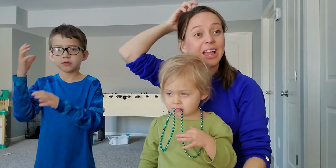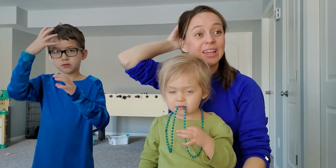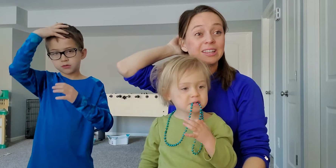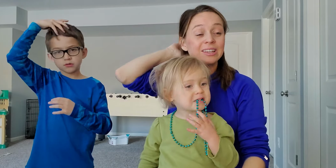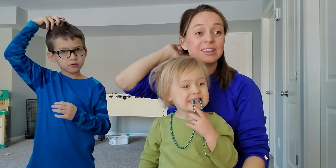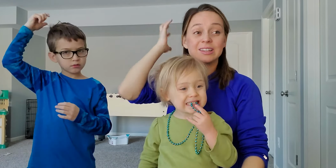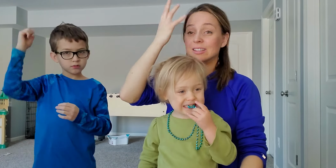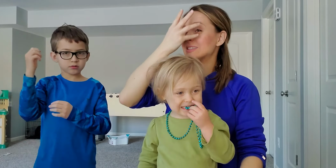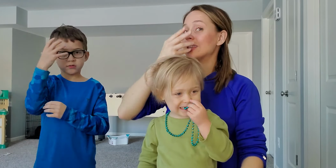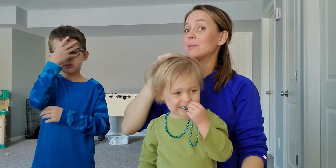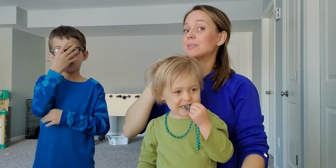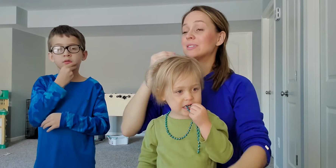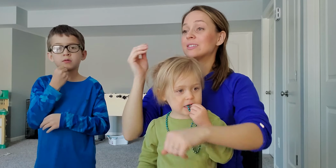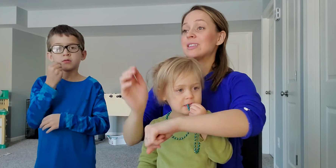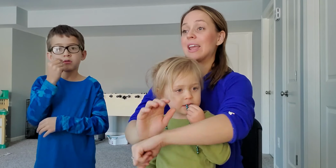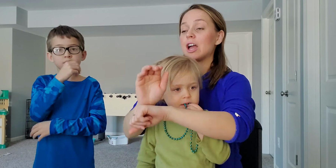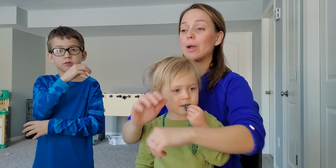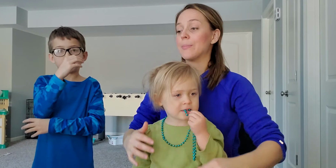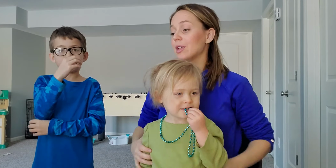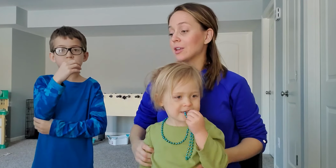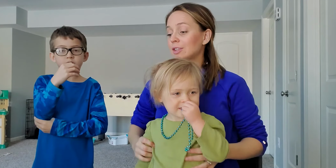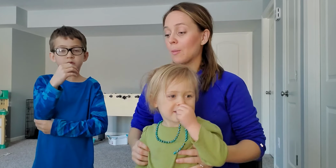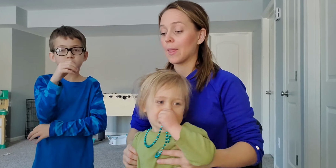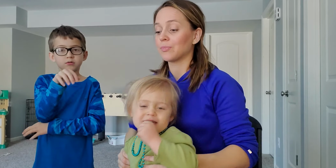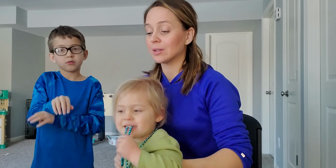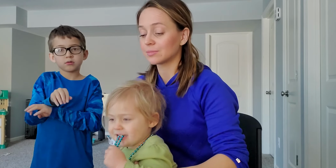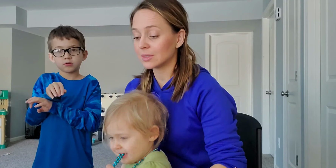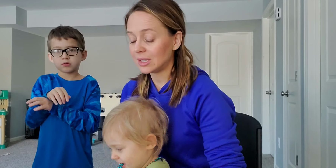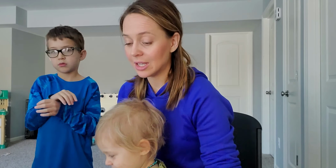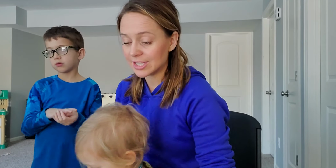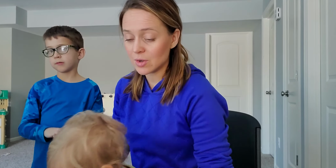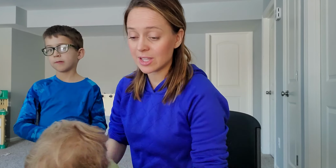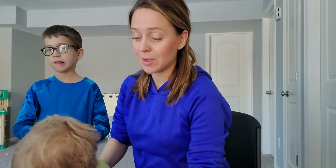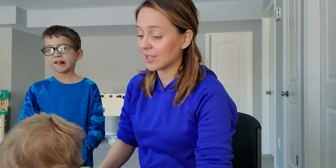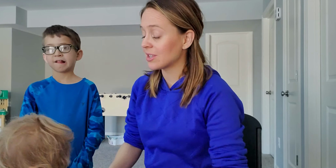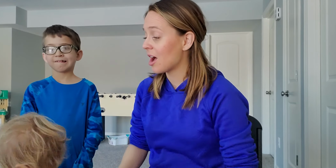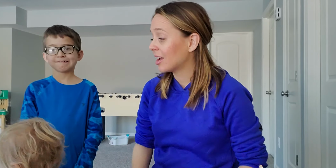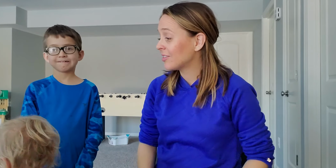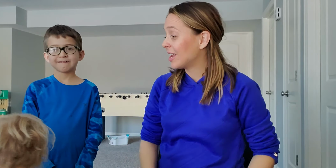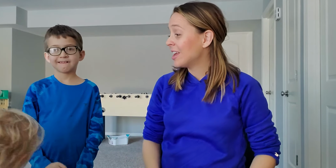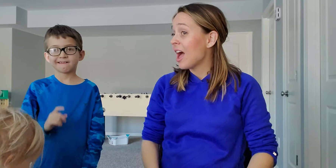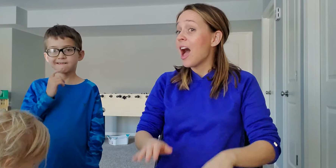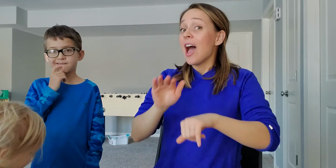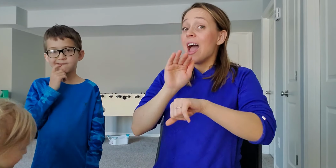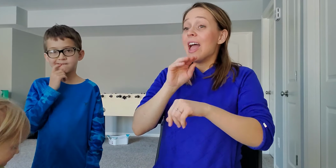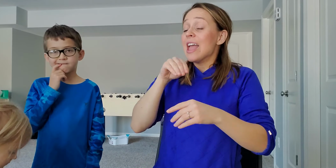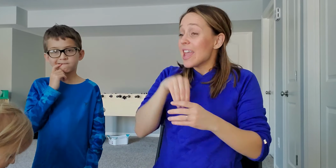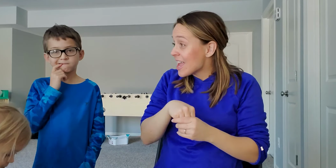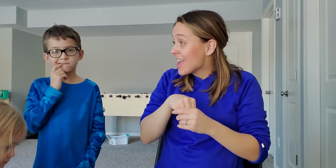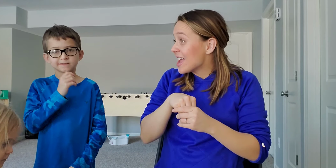lion sleeps tonight. Okay, so let's do it to the beat of the song. Ready? In